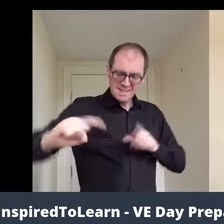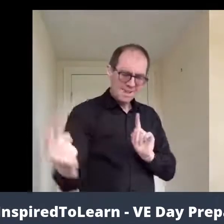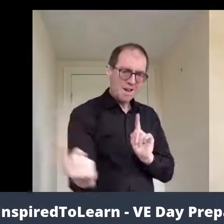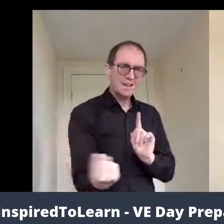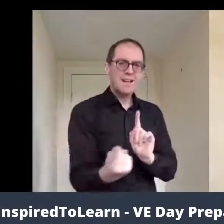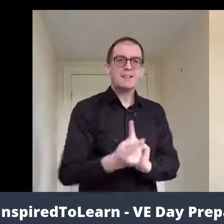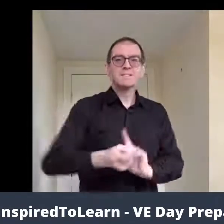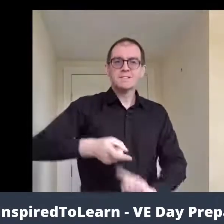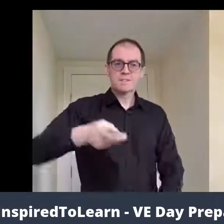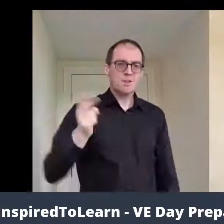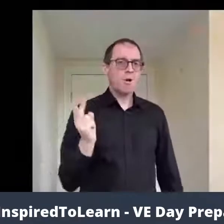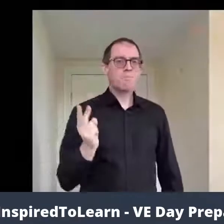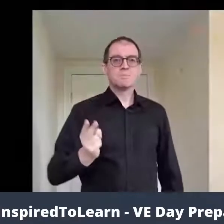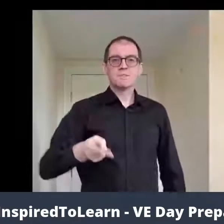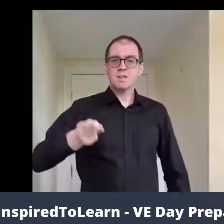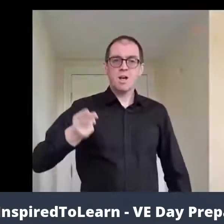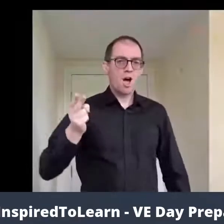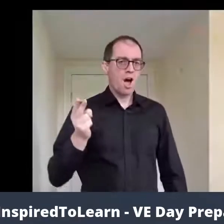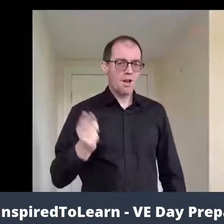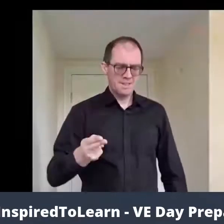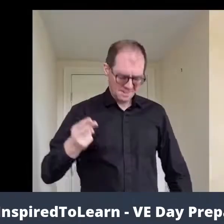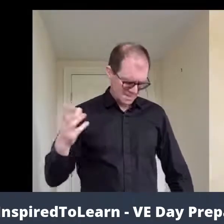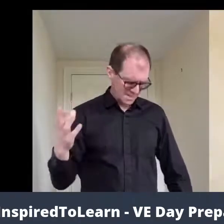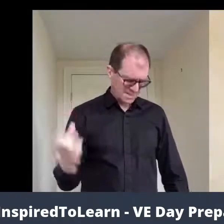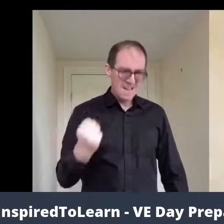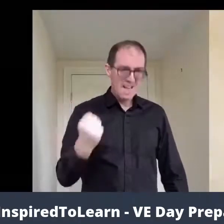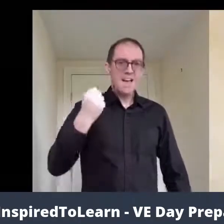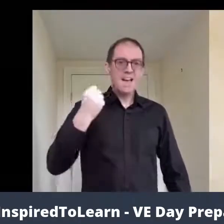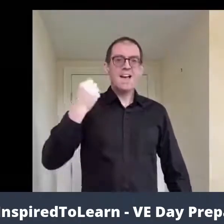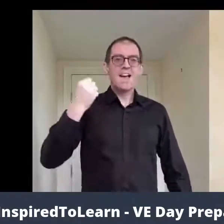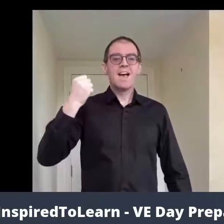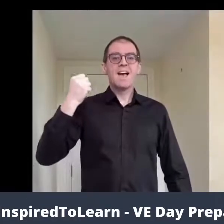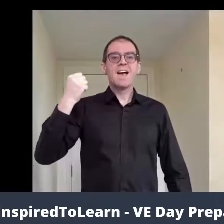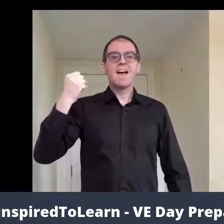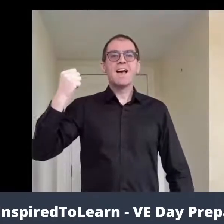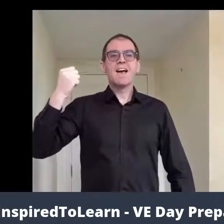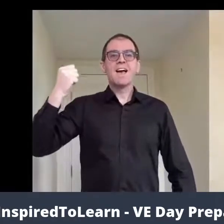again some sunny day.